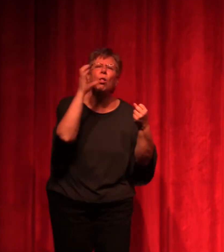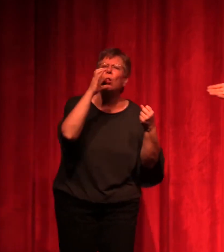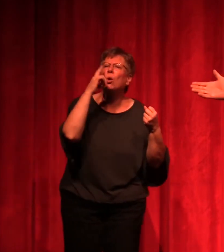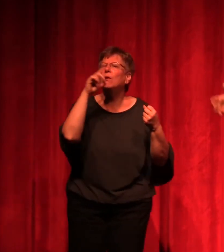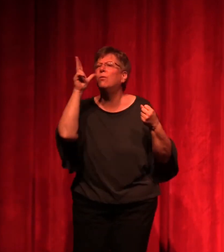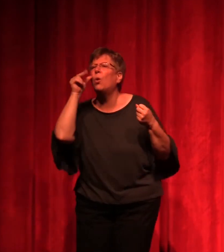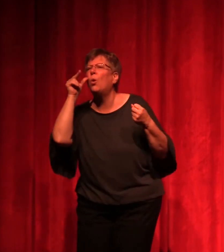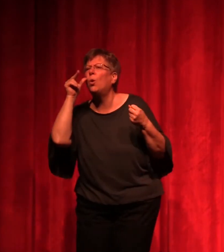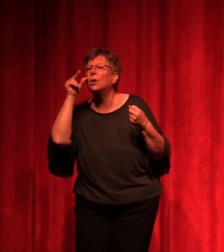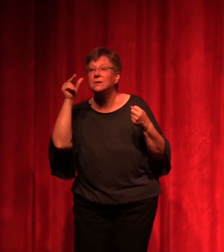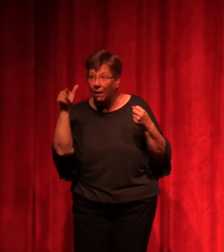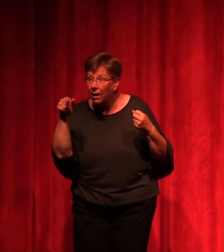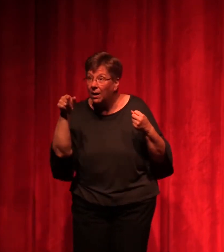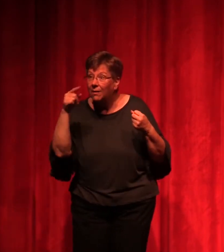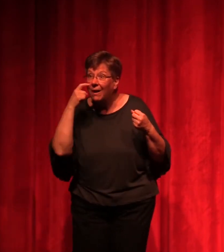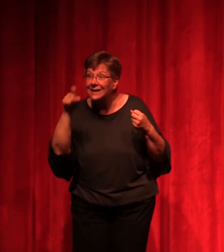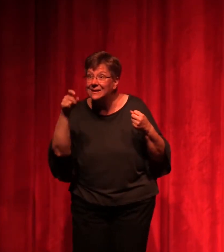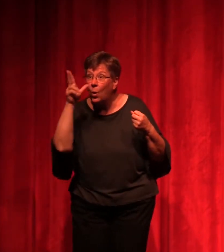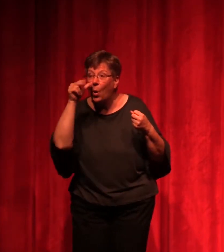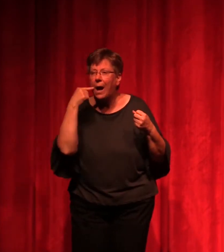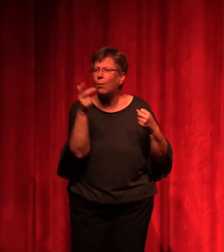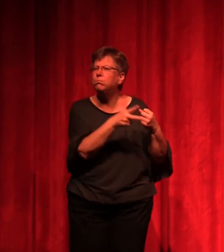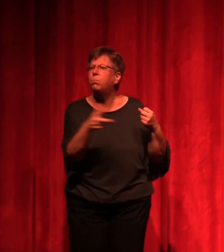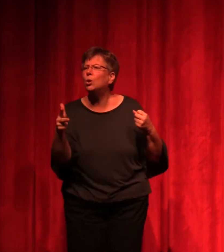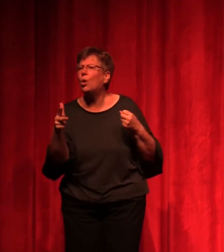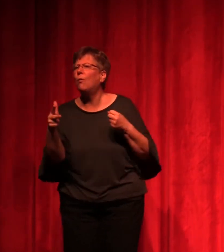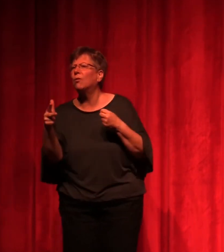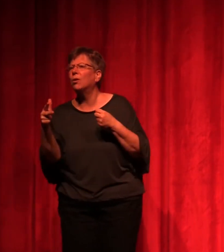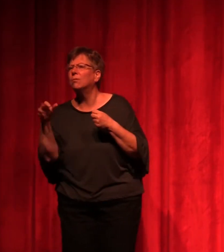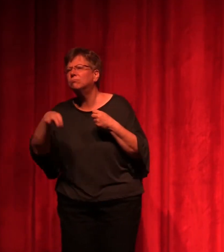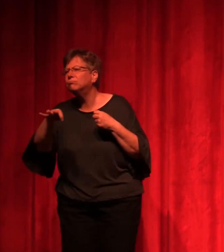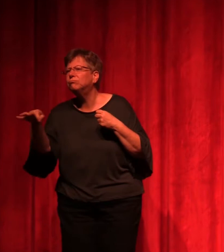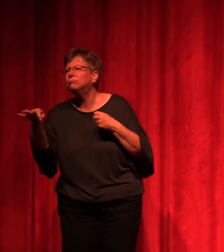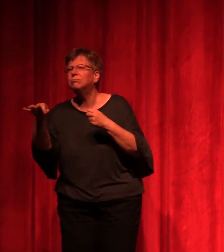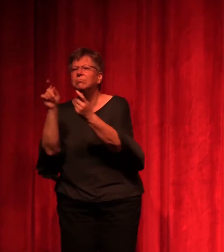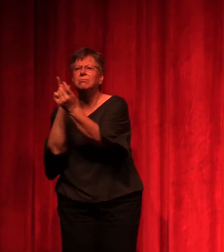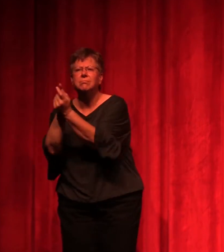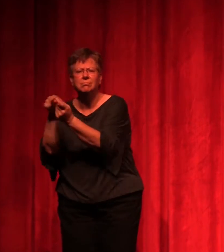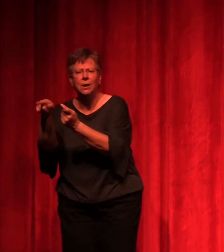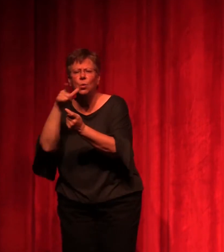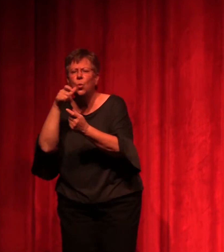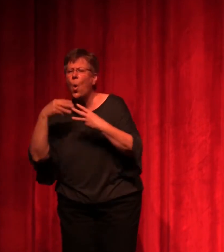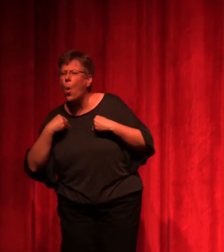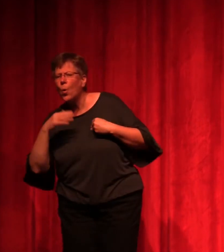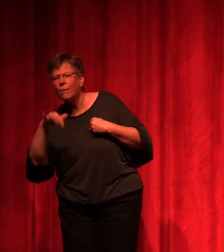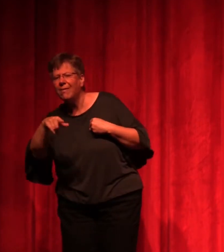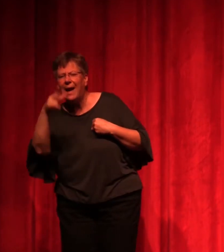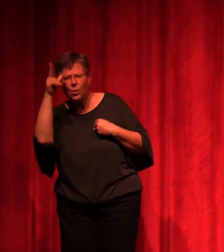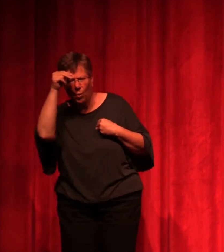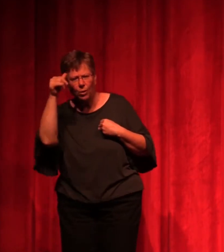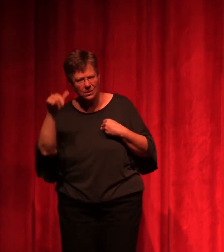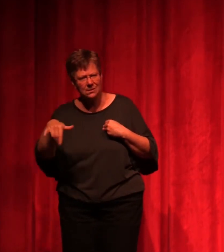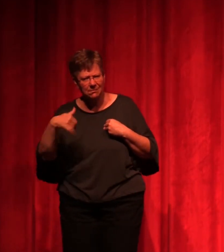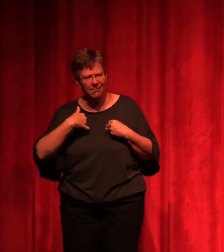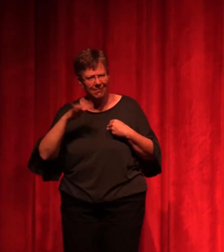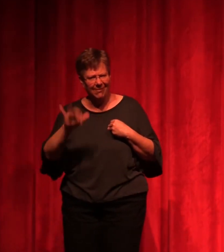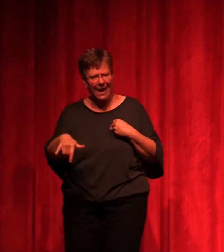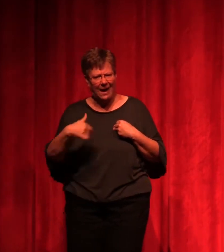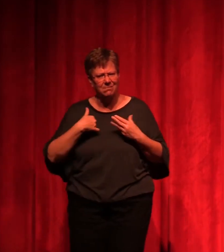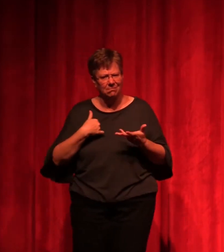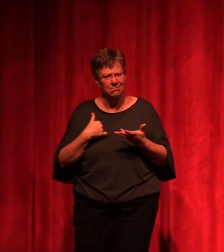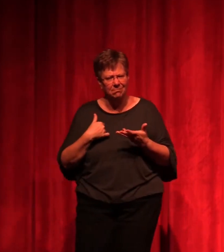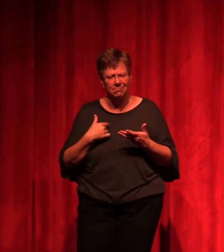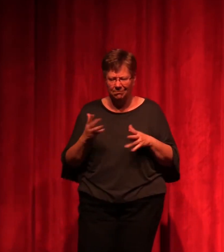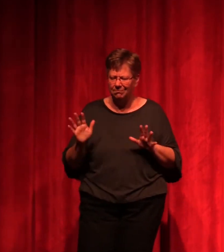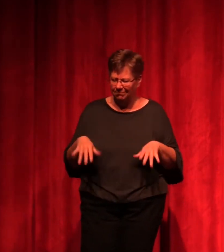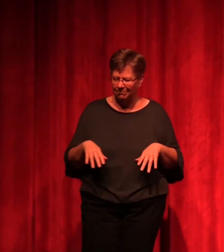And then I'd pull in the driveway and introduce myself. And so that's what I did.